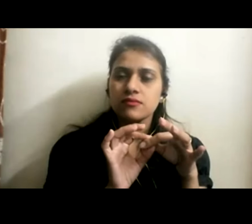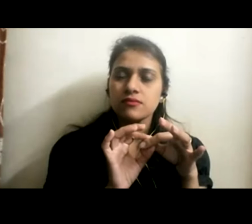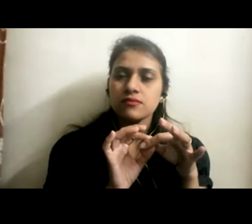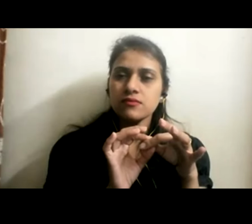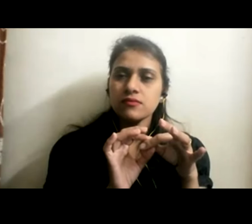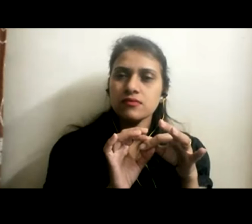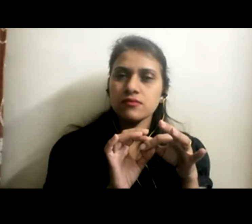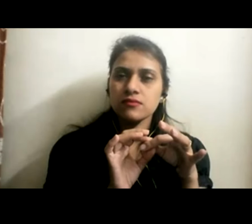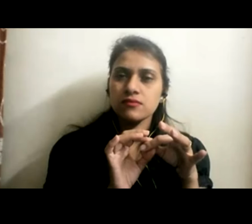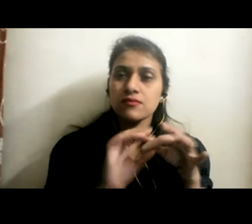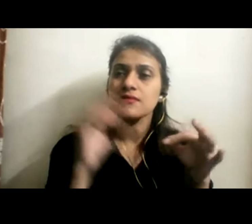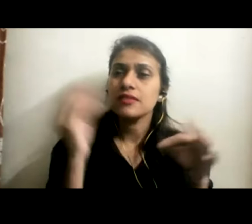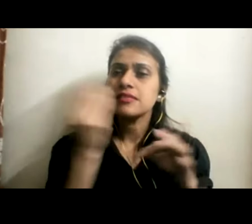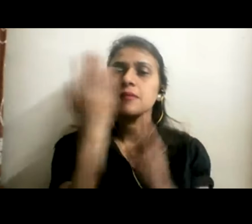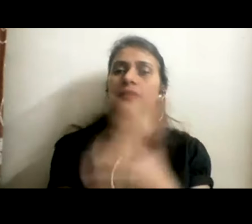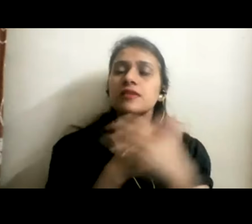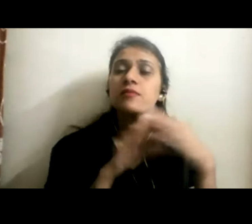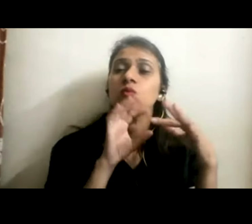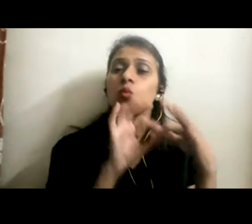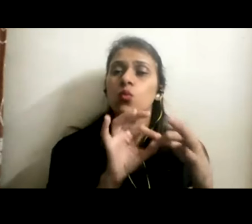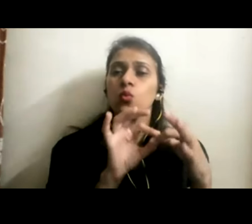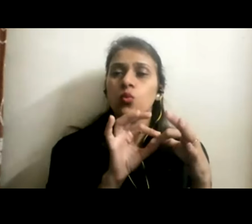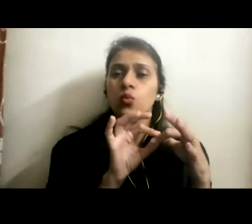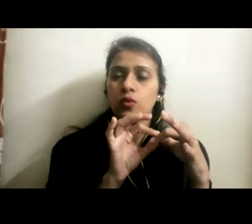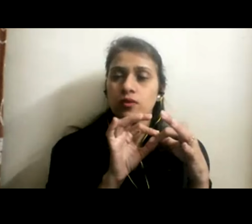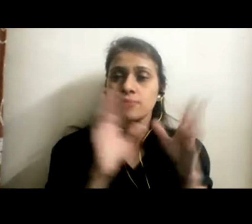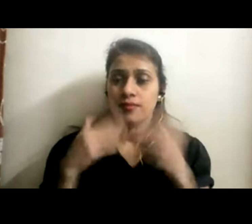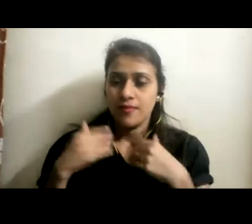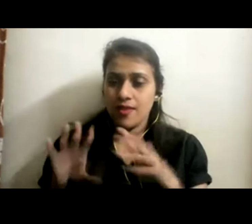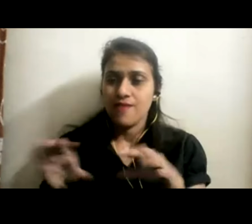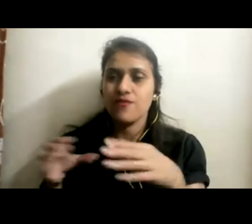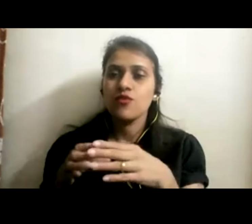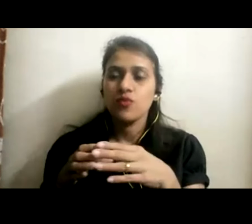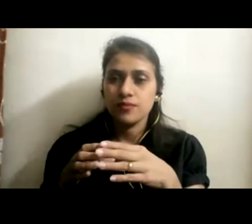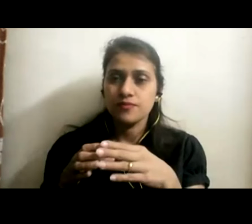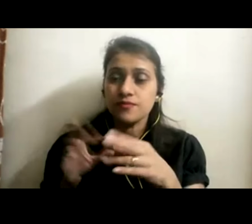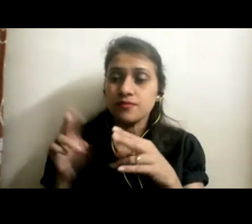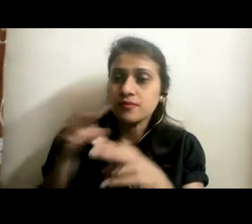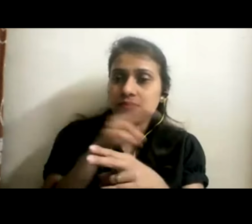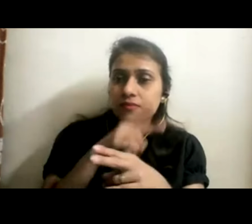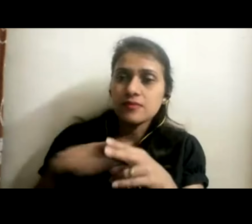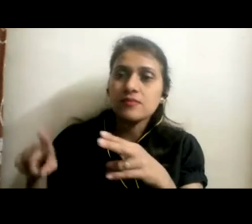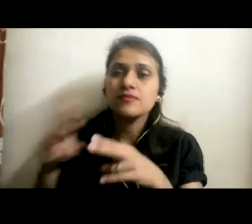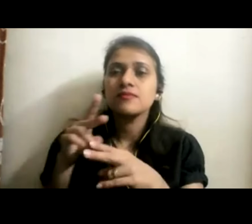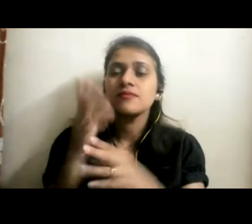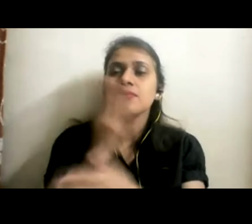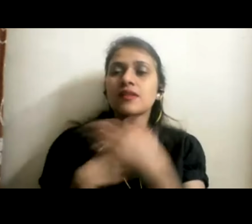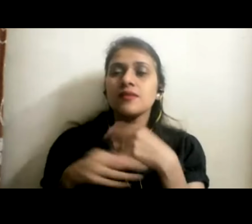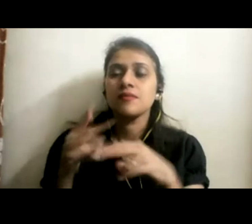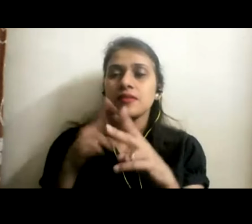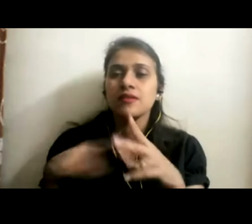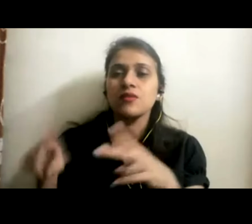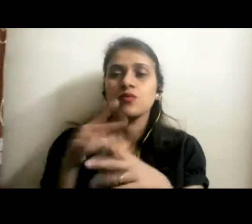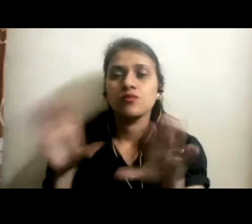relation to a certain disability, then maybe in the group I have people with different disabilities, or I have people with a certain